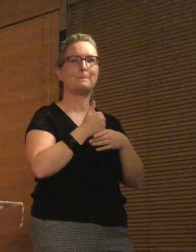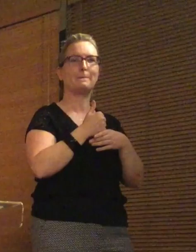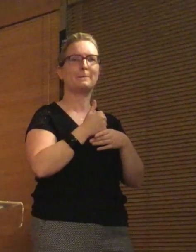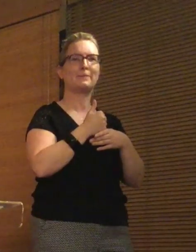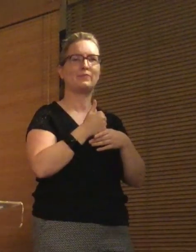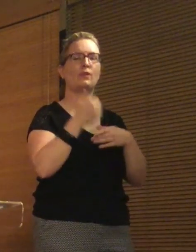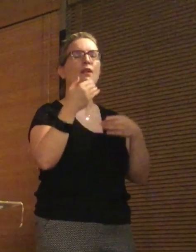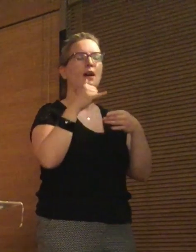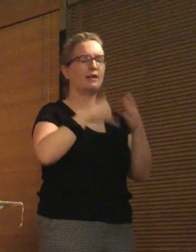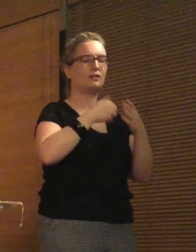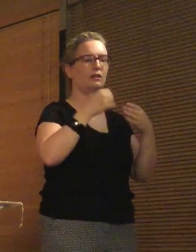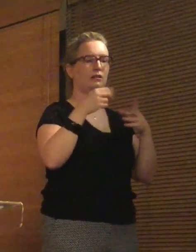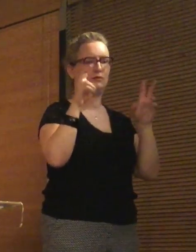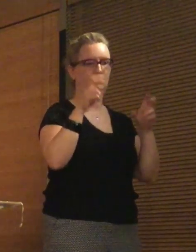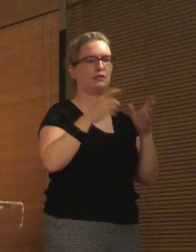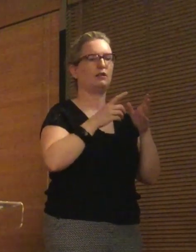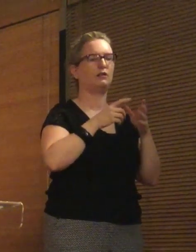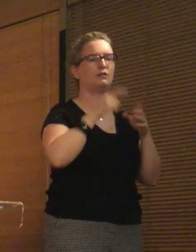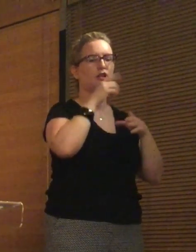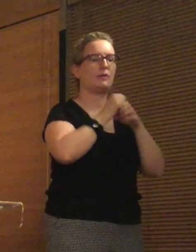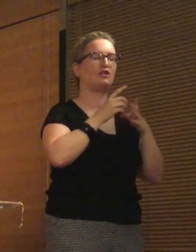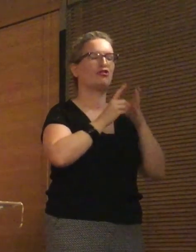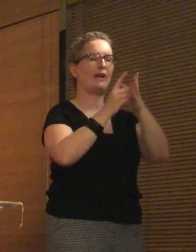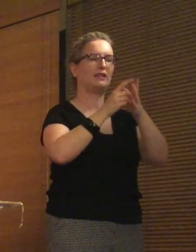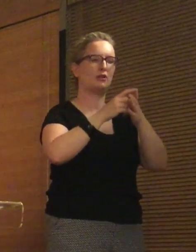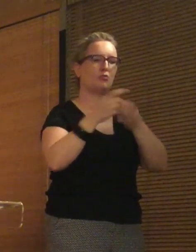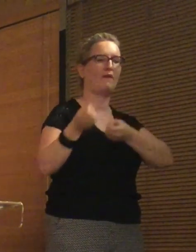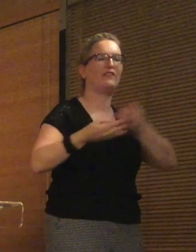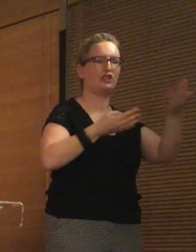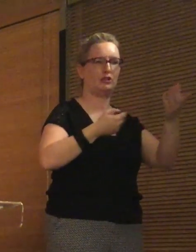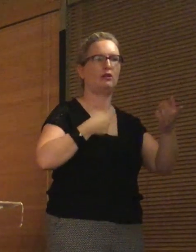the direct provision. It's a woman from Nigeria called Pamela